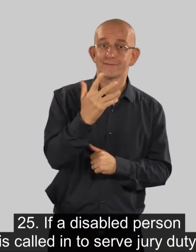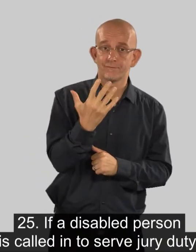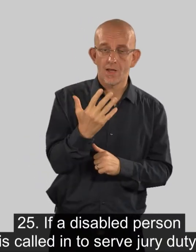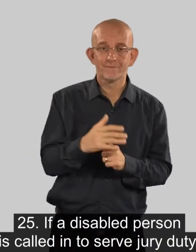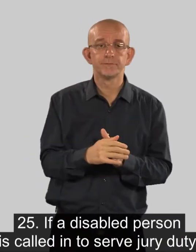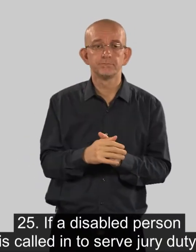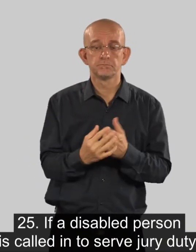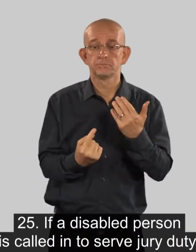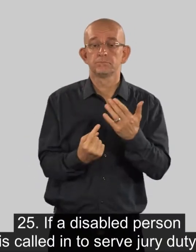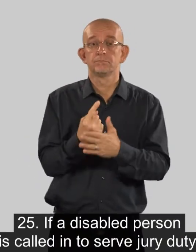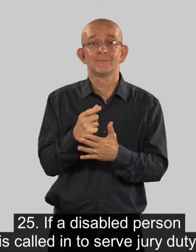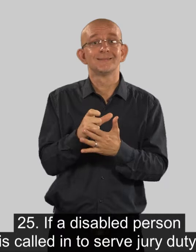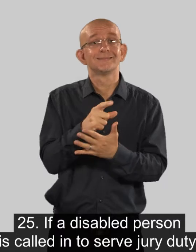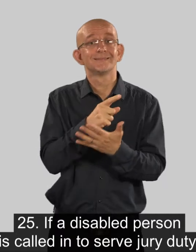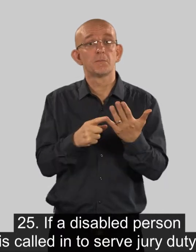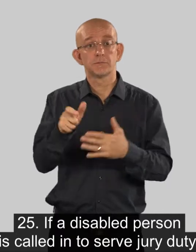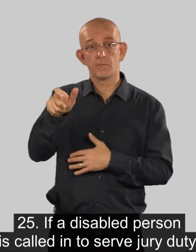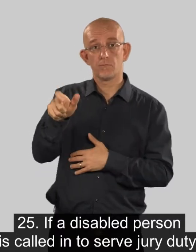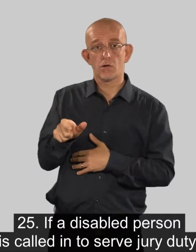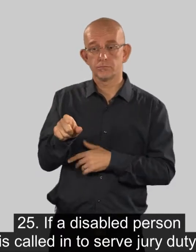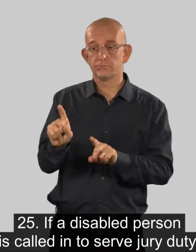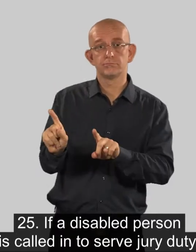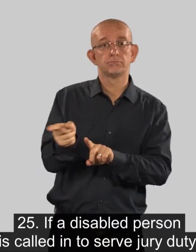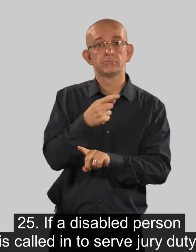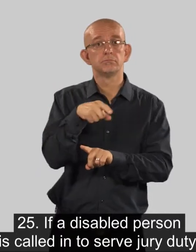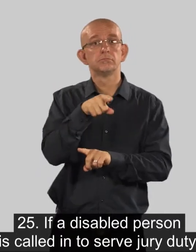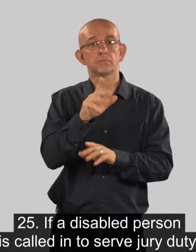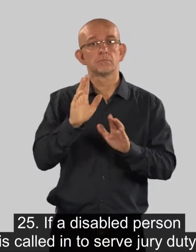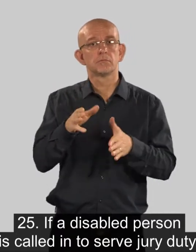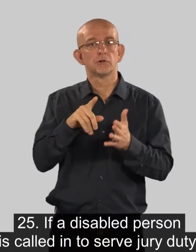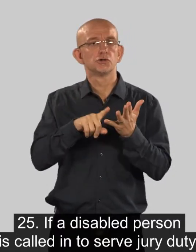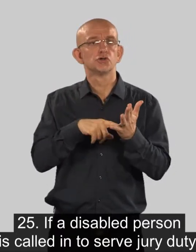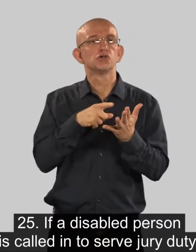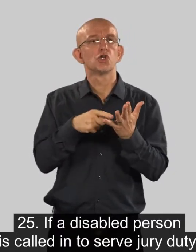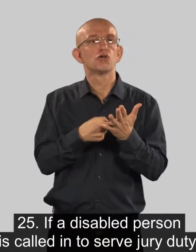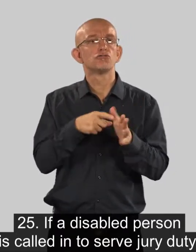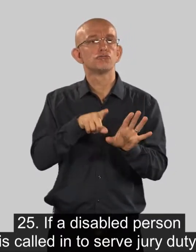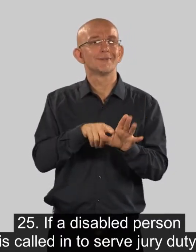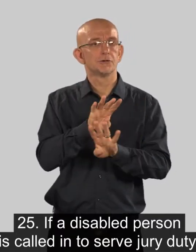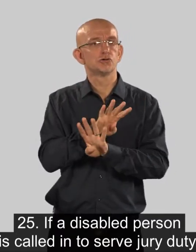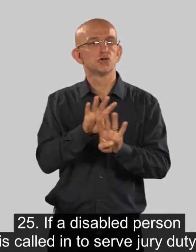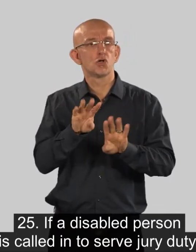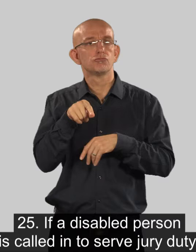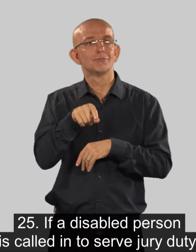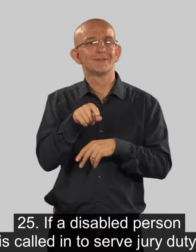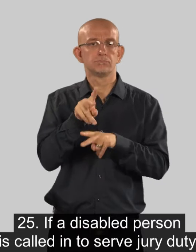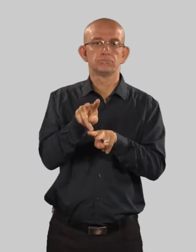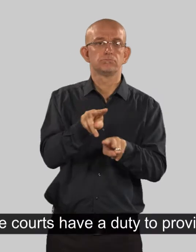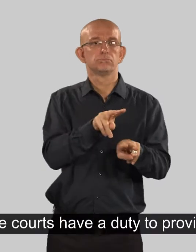25. If a disabled person is called in to serve jury duty, the courts have